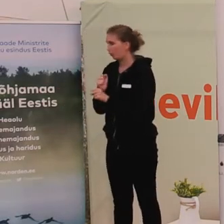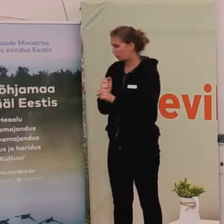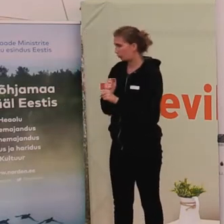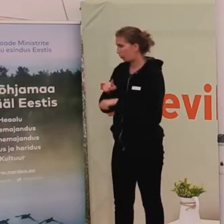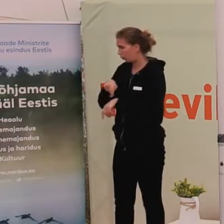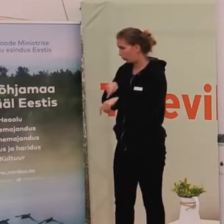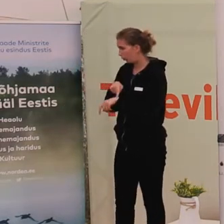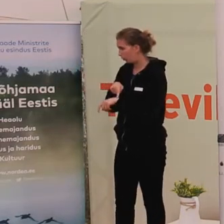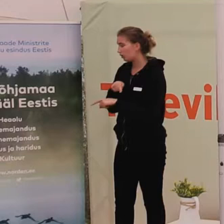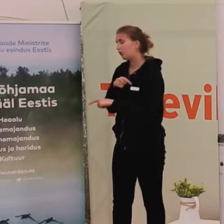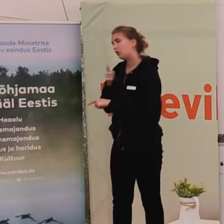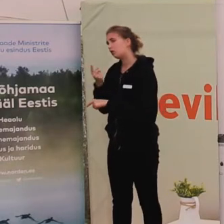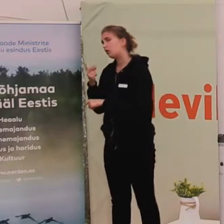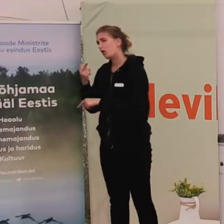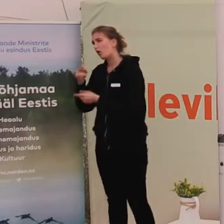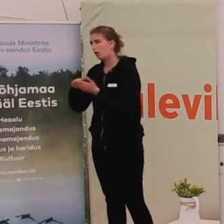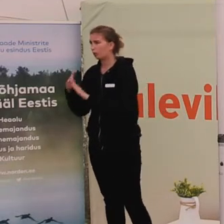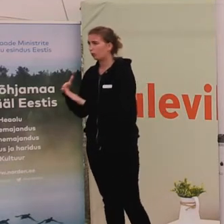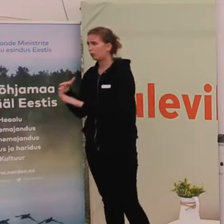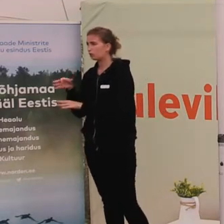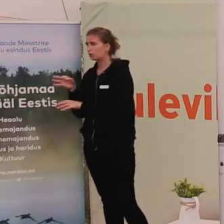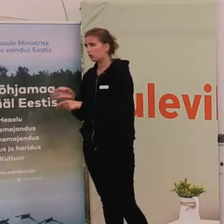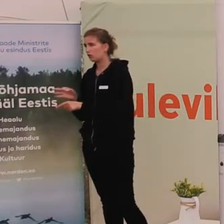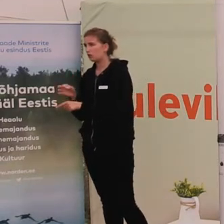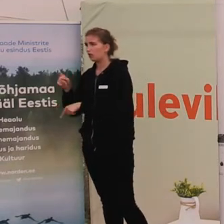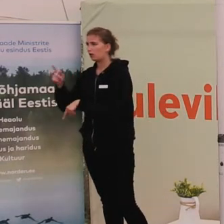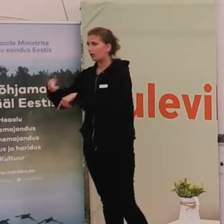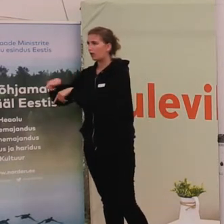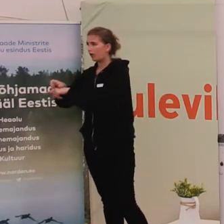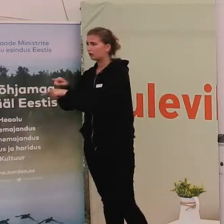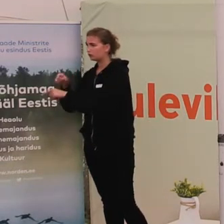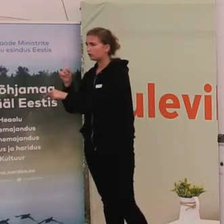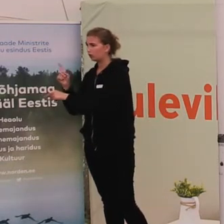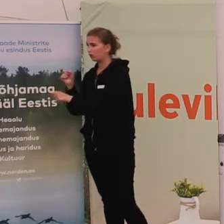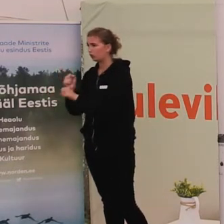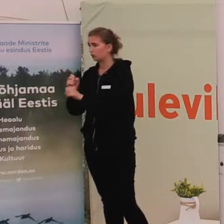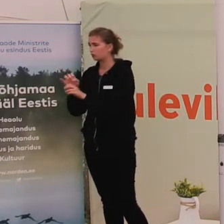of the scenarios, in some of the scenarios we still kept working. Okay. Mm-hmm.